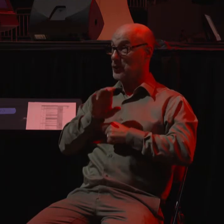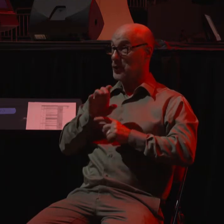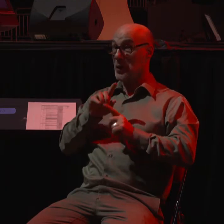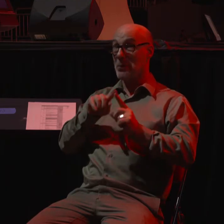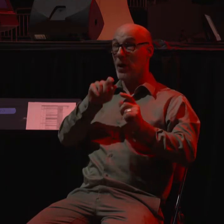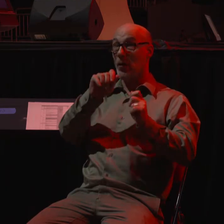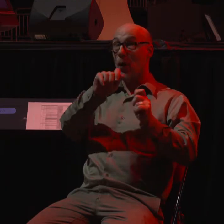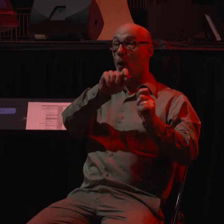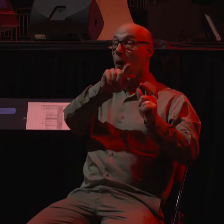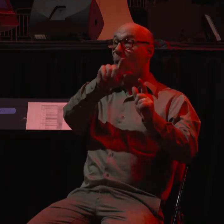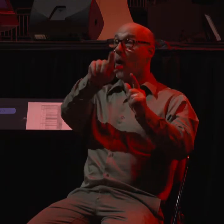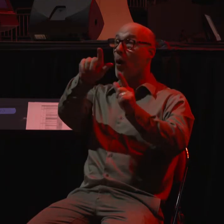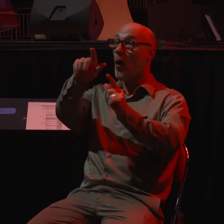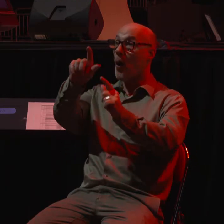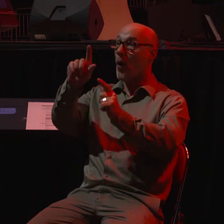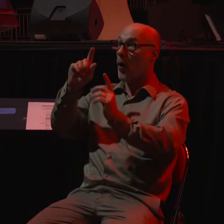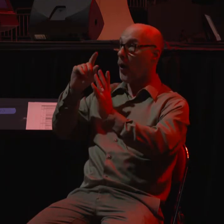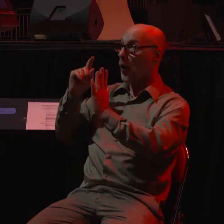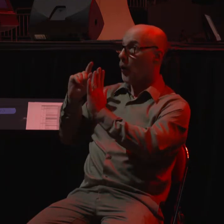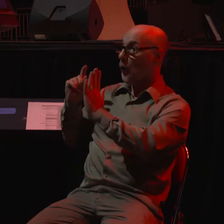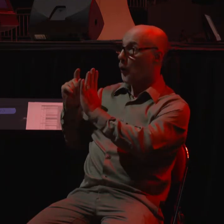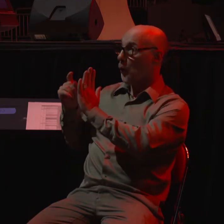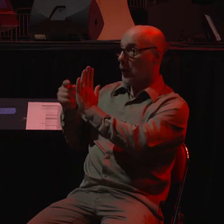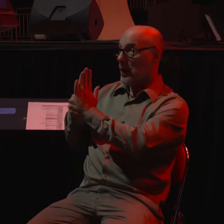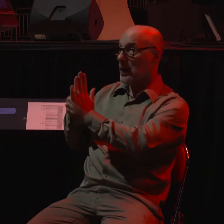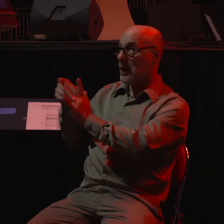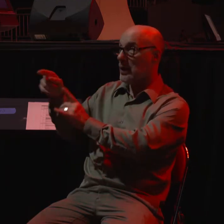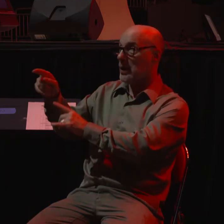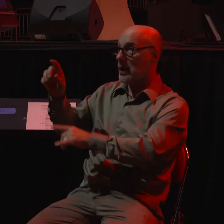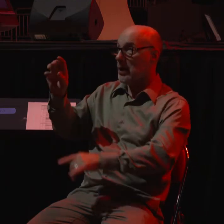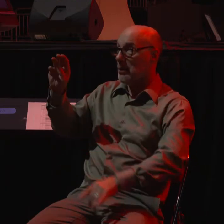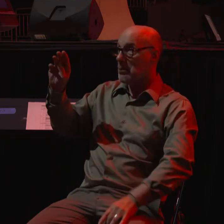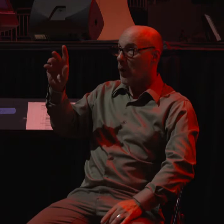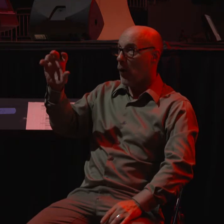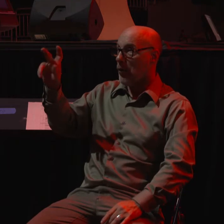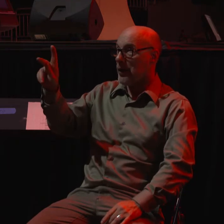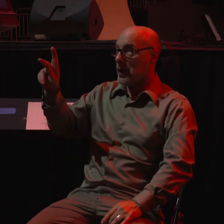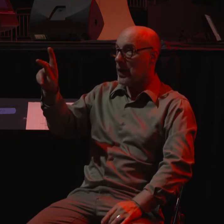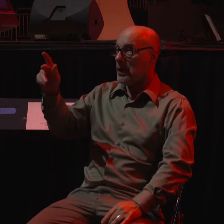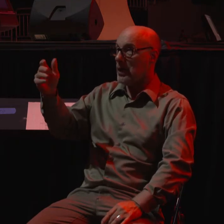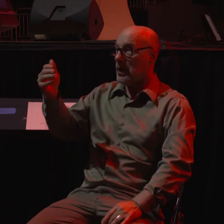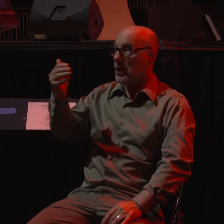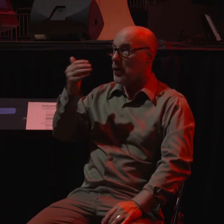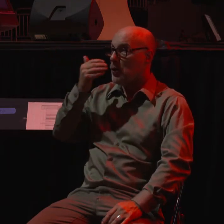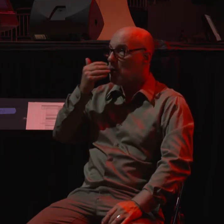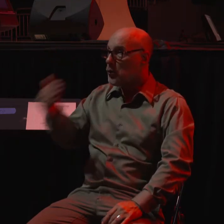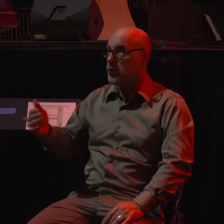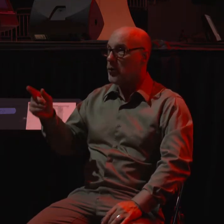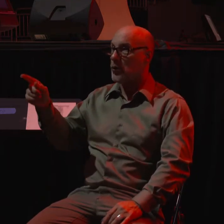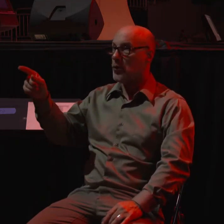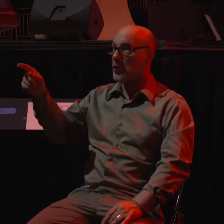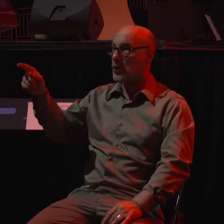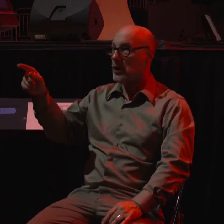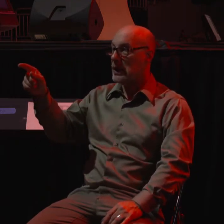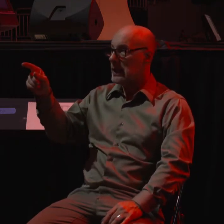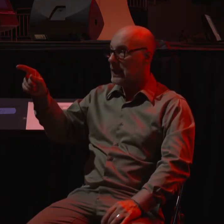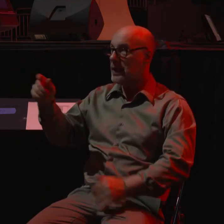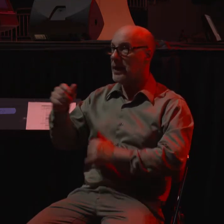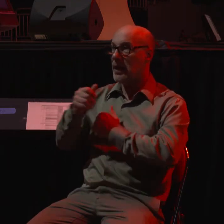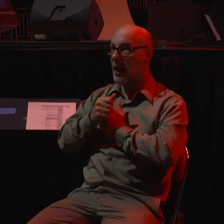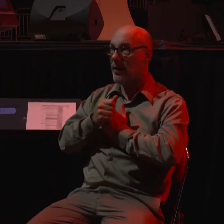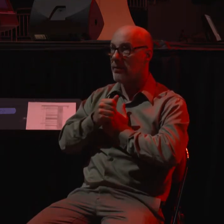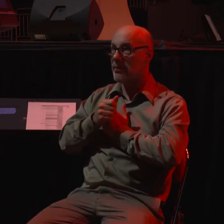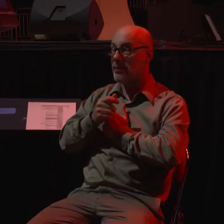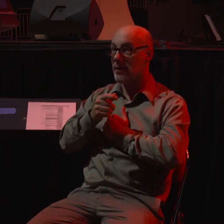all recognize as smelling positive morally, who understood himself to be a Christian and